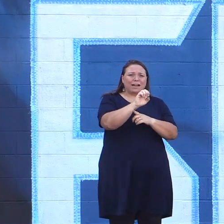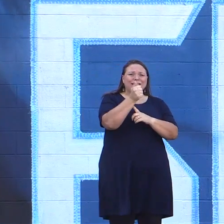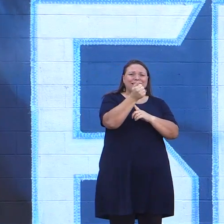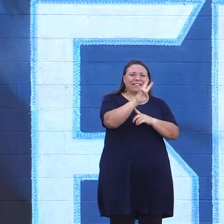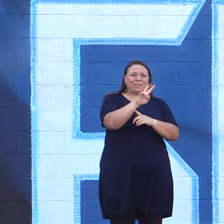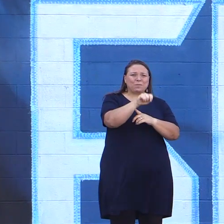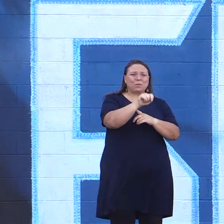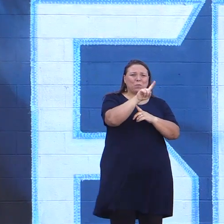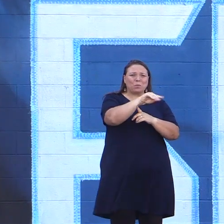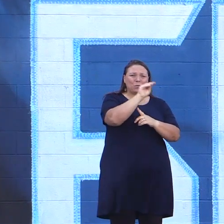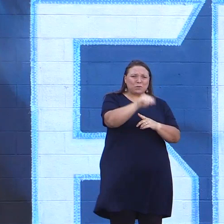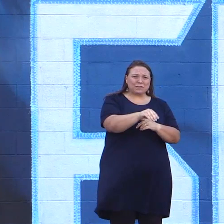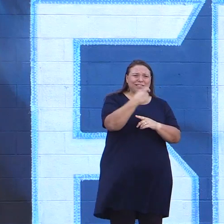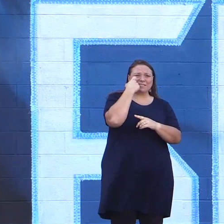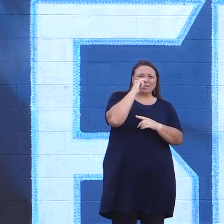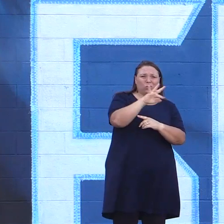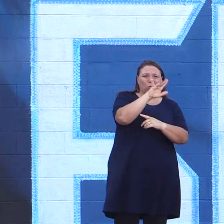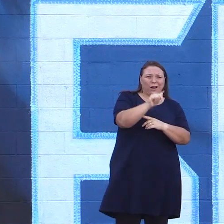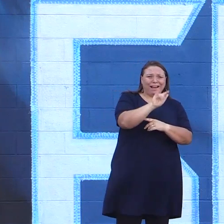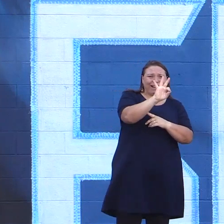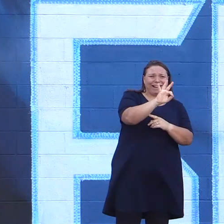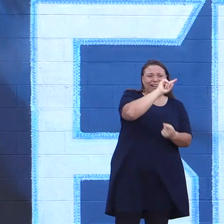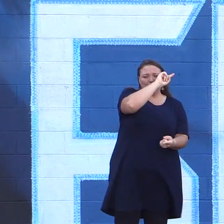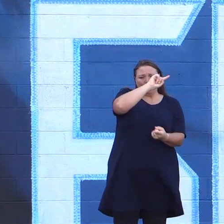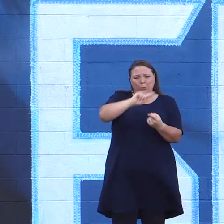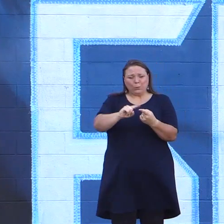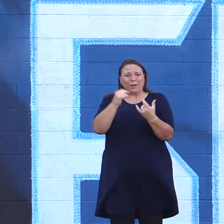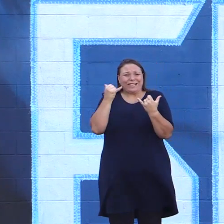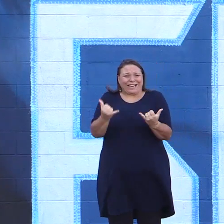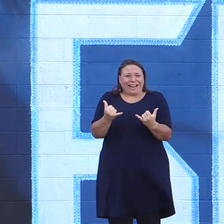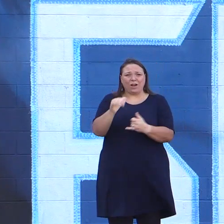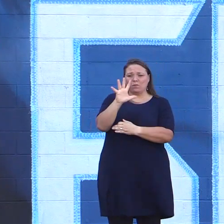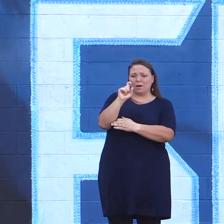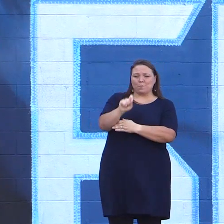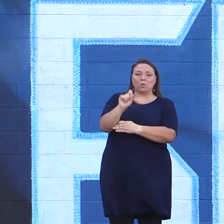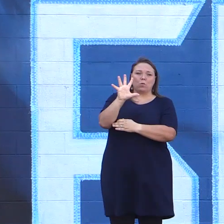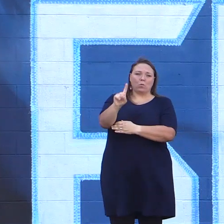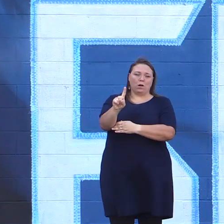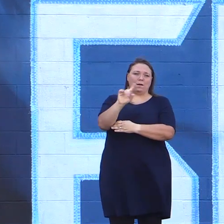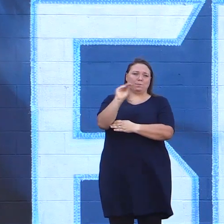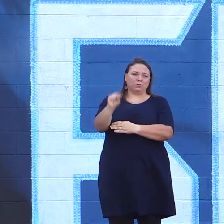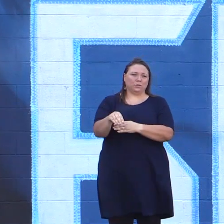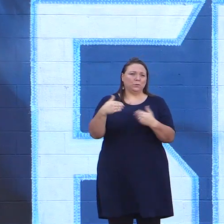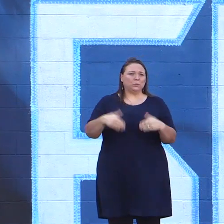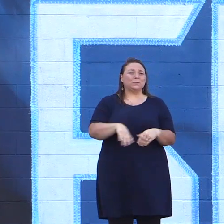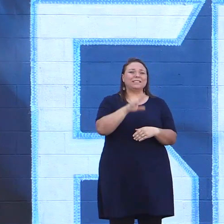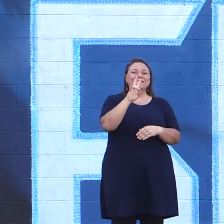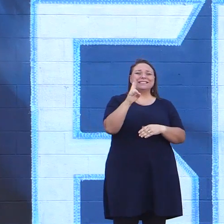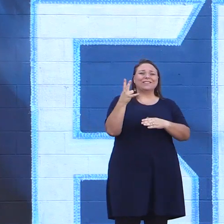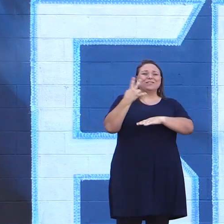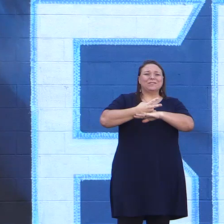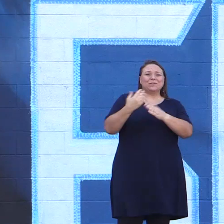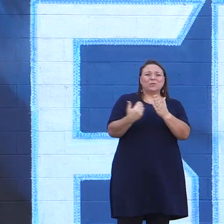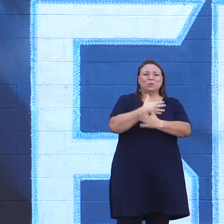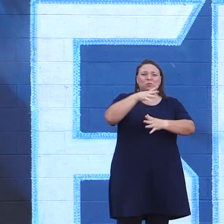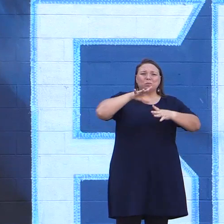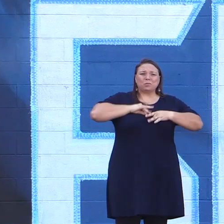on July the 9th. Today, it is 5.1%. Our 7-day rate of new cases